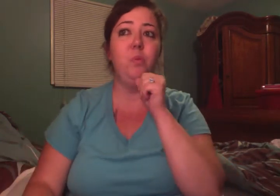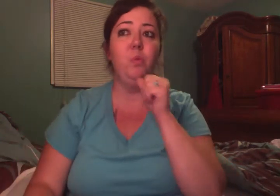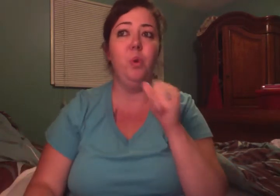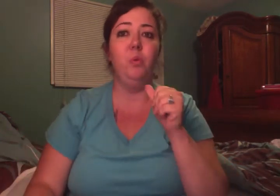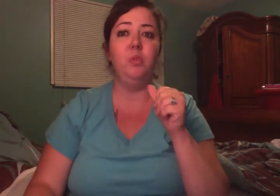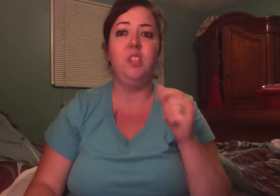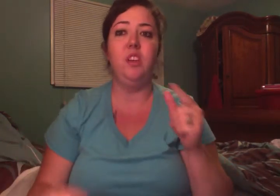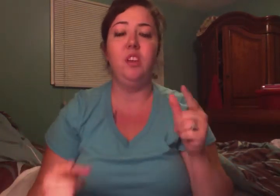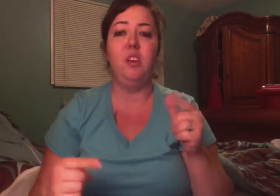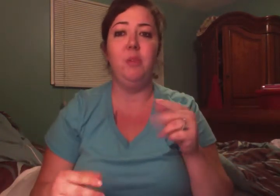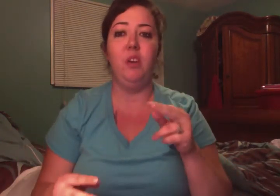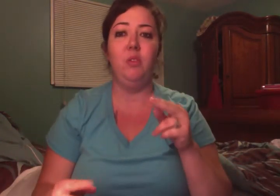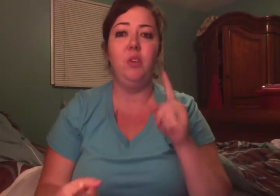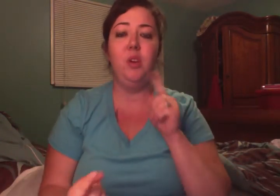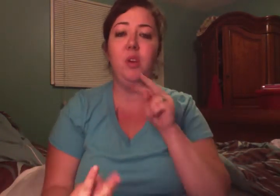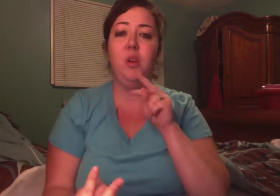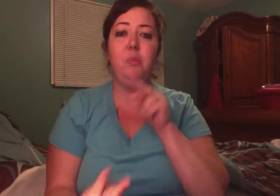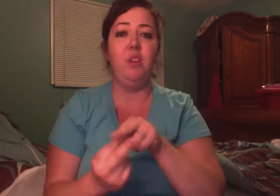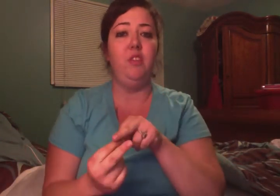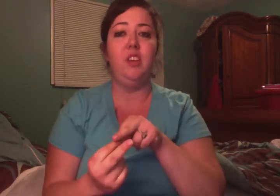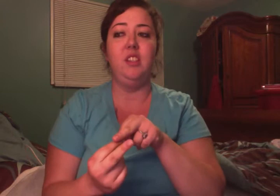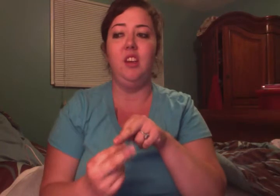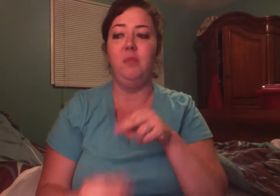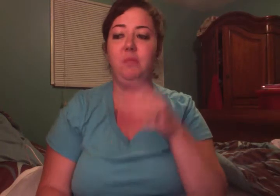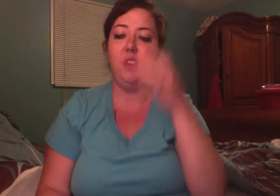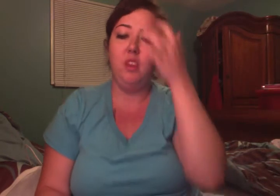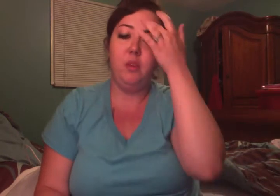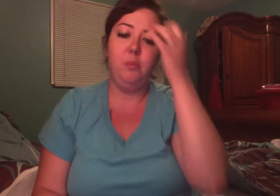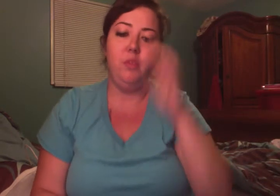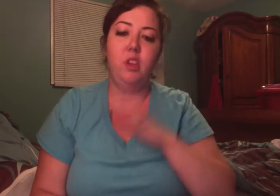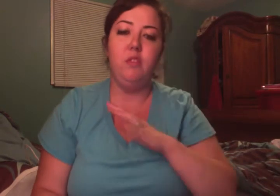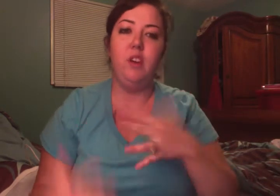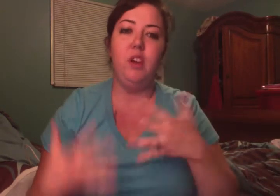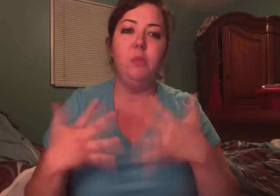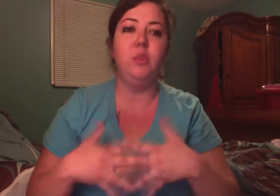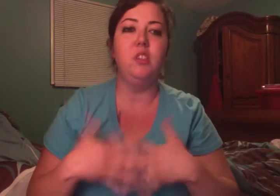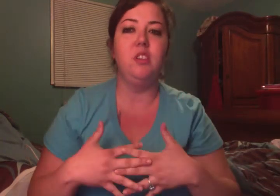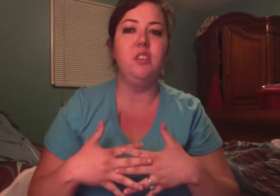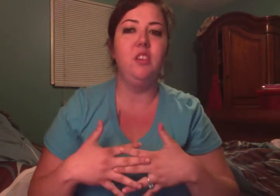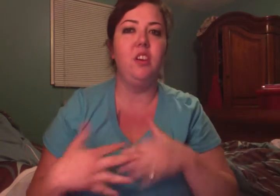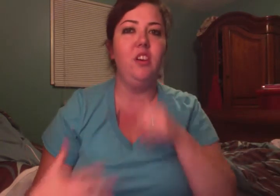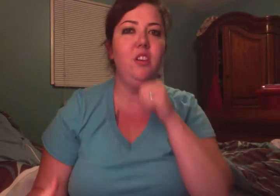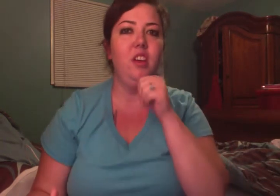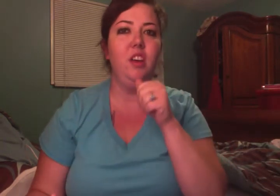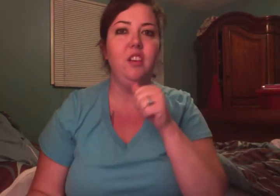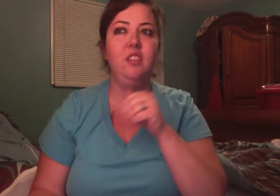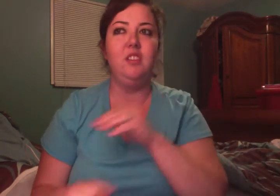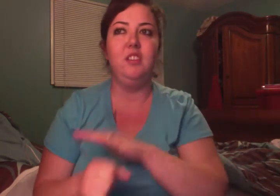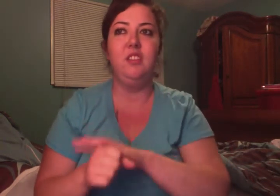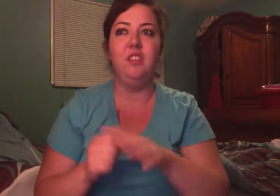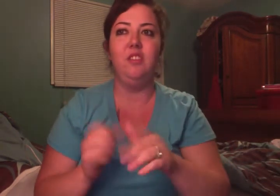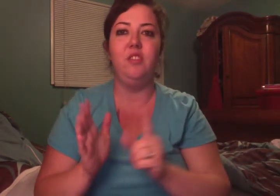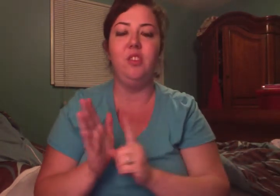won't come out perfect. Their fine motor skills are not fully